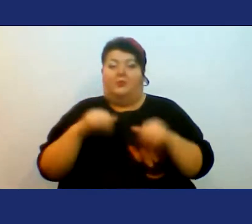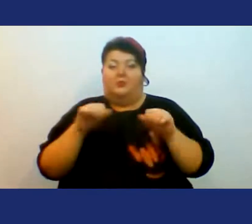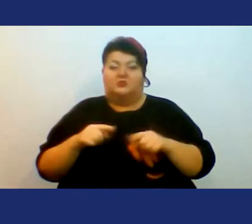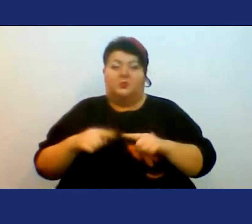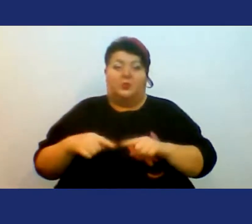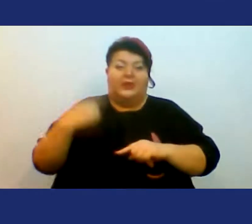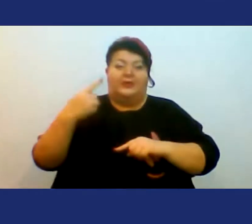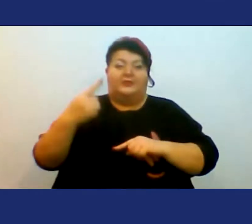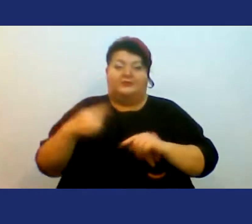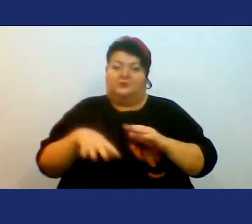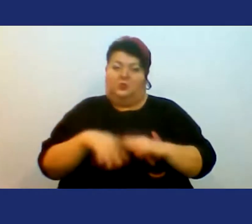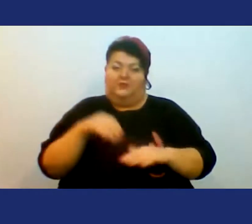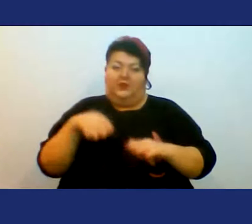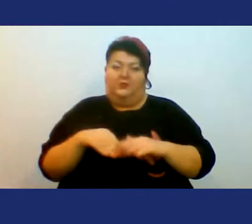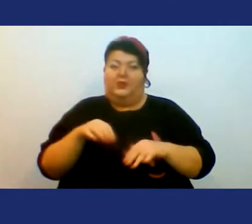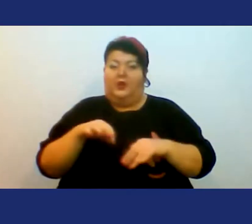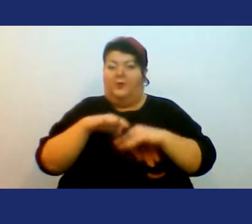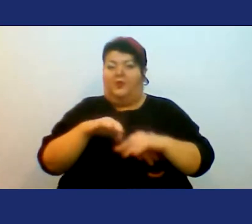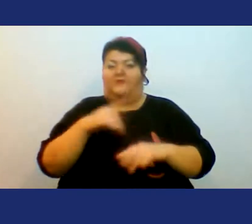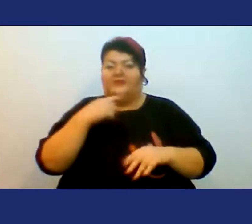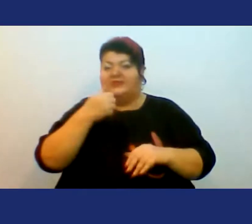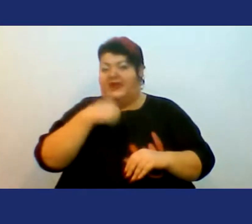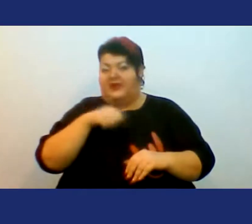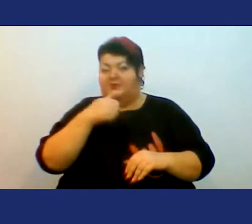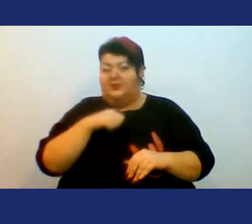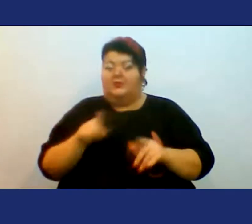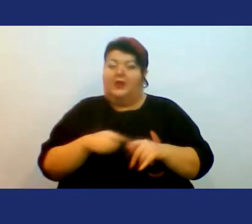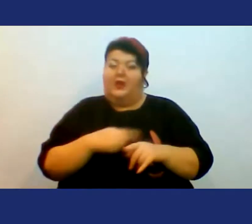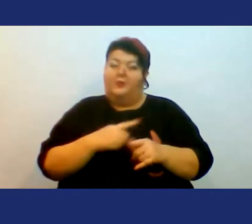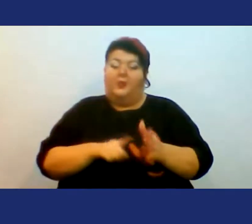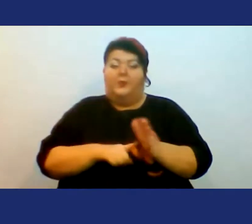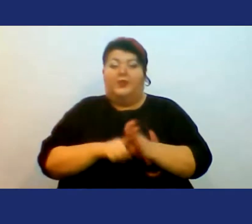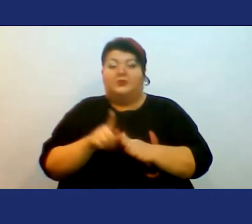keeping with the principles of secrecy of voting